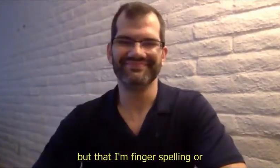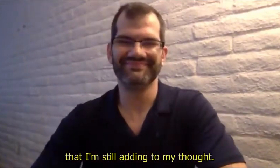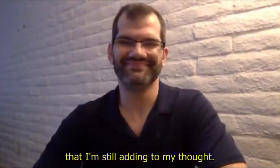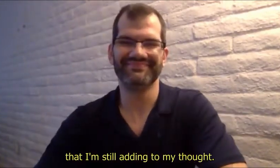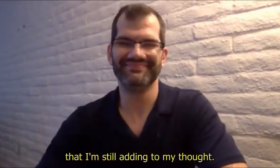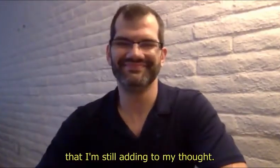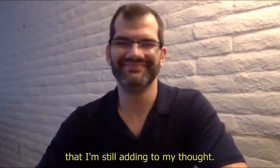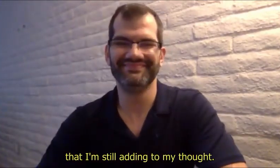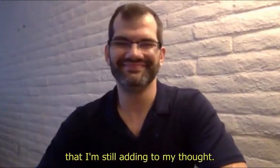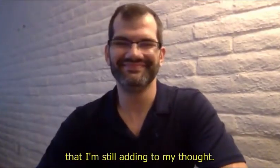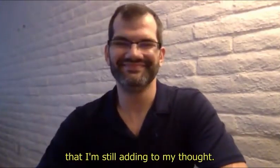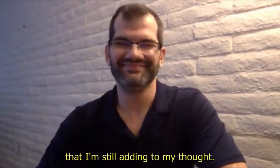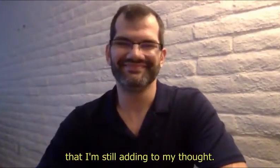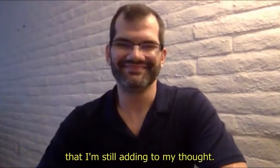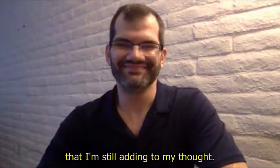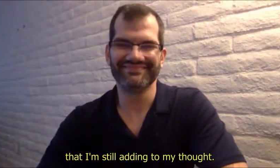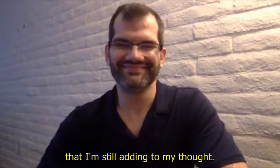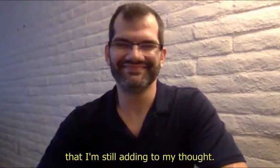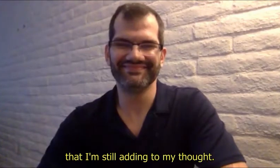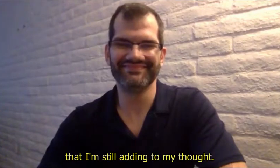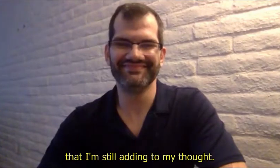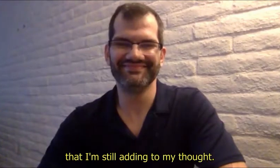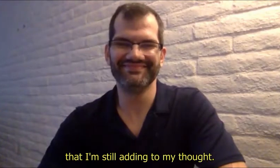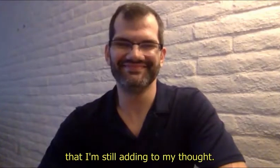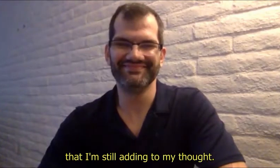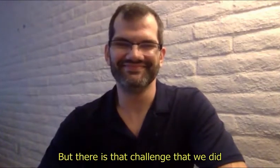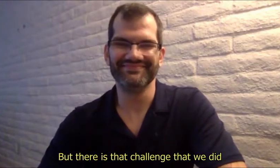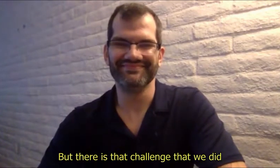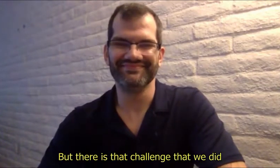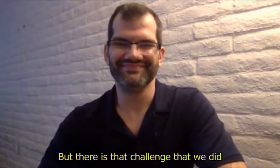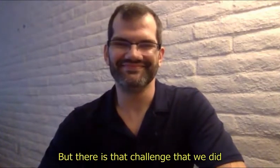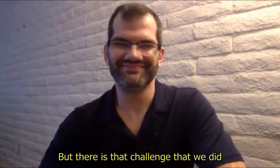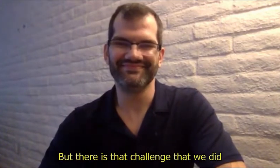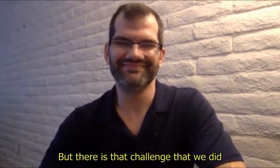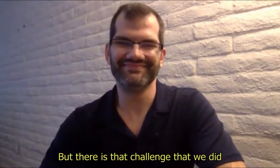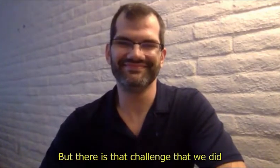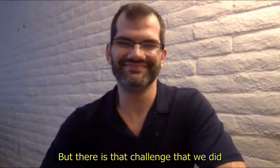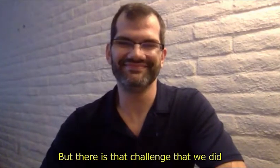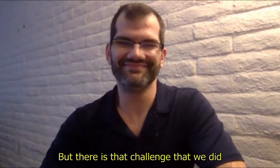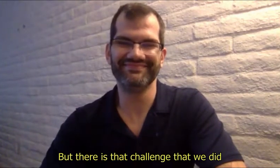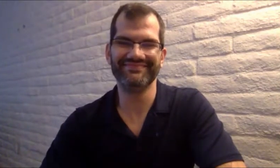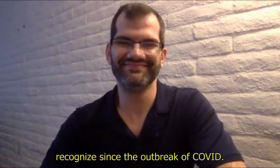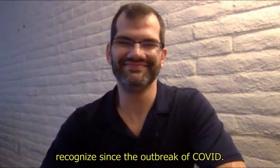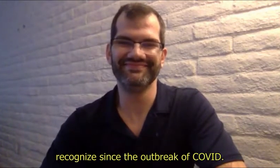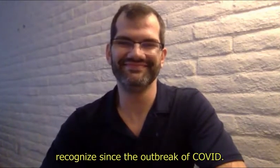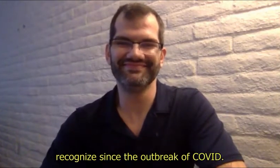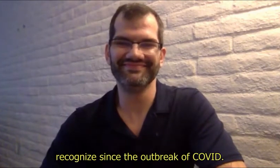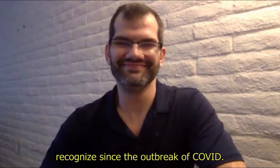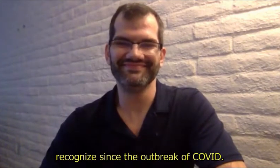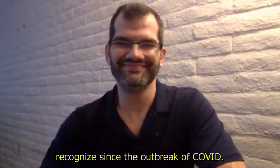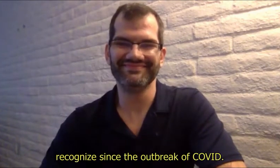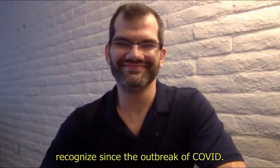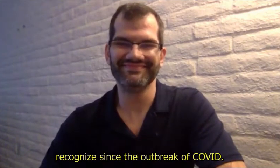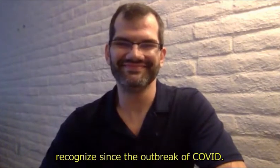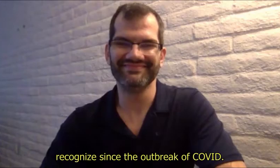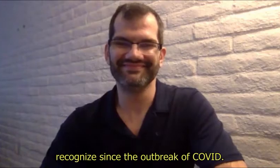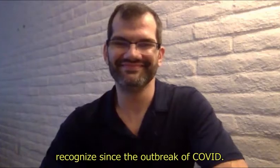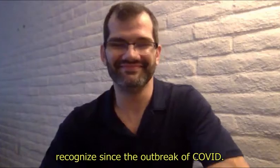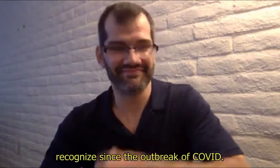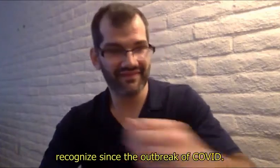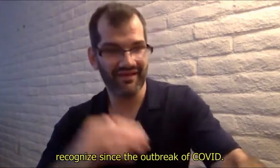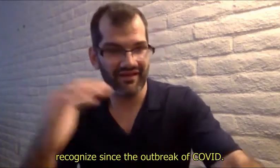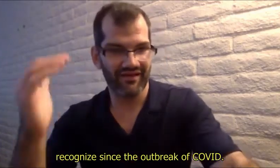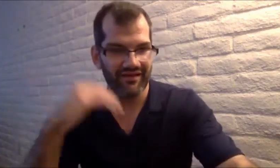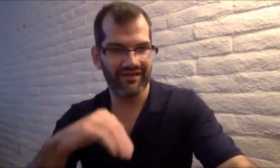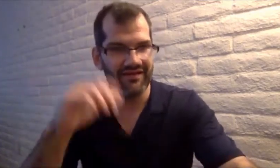or that I'm still adding to my thought. So, but there is that challenge that we did recognize since the outbreak